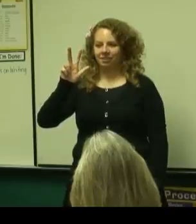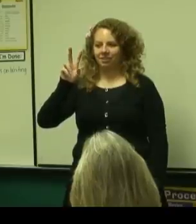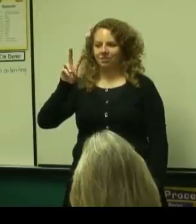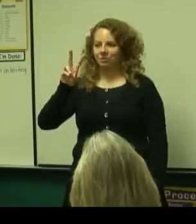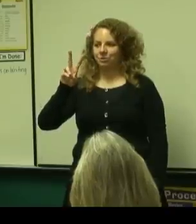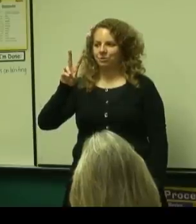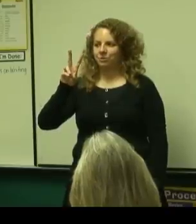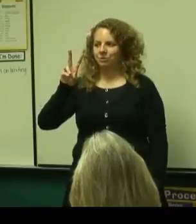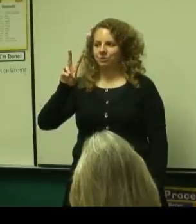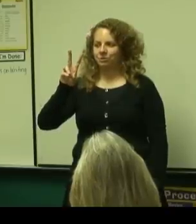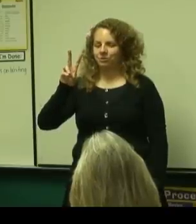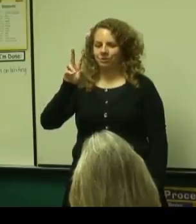32,